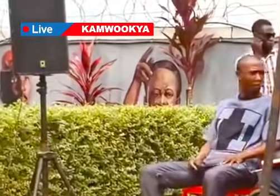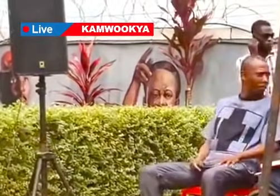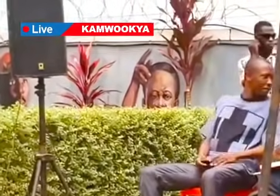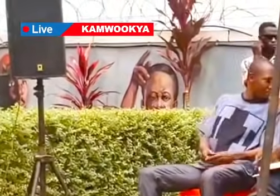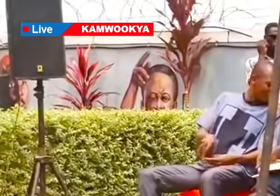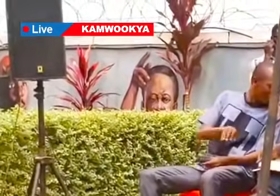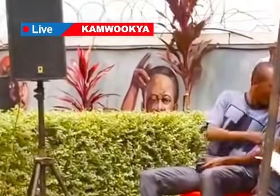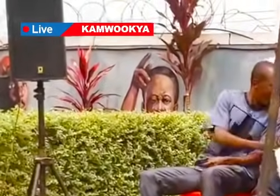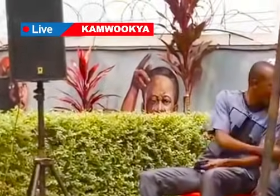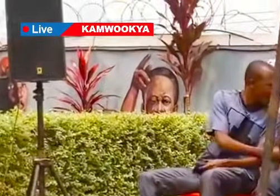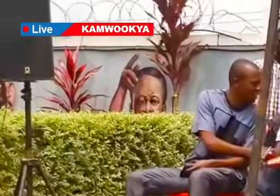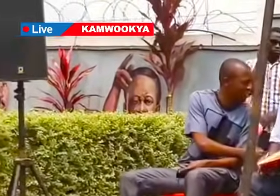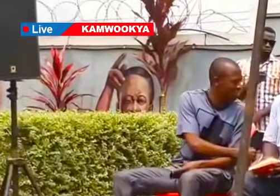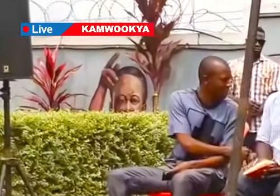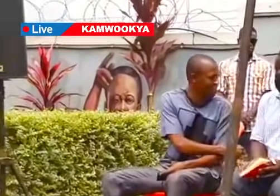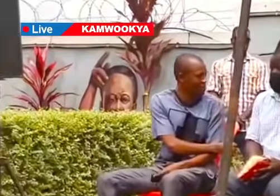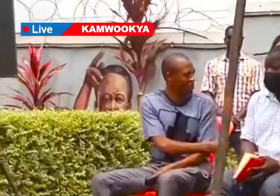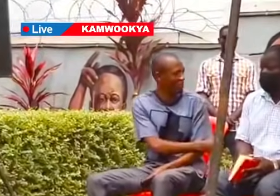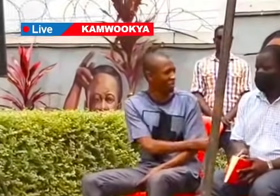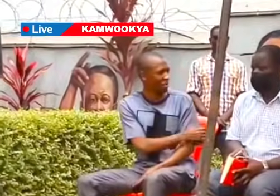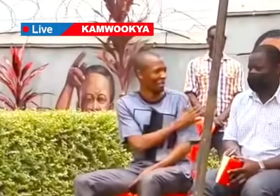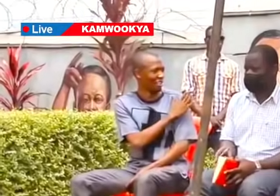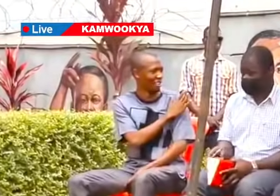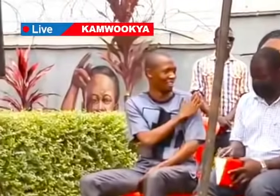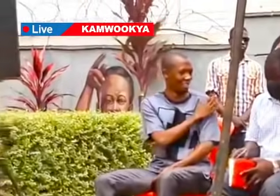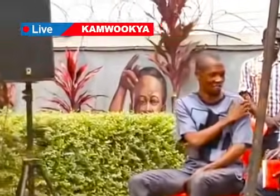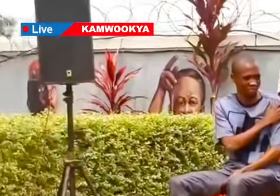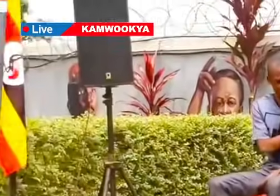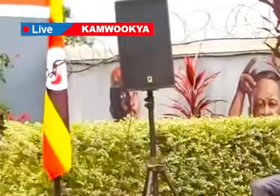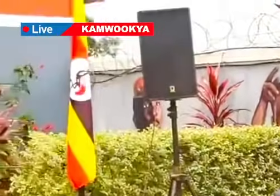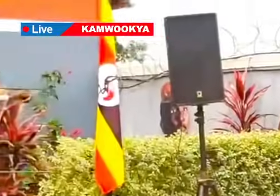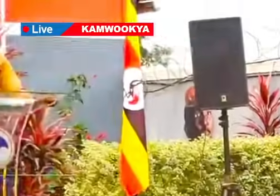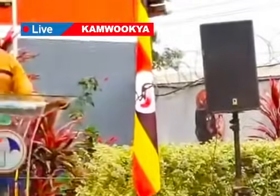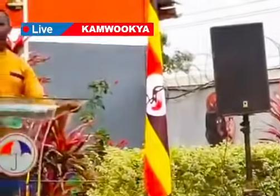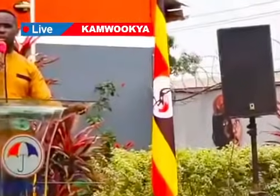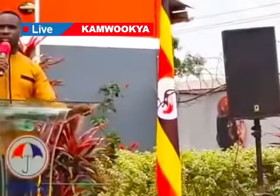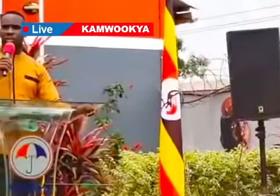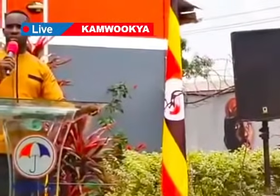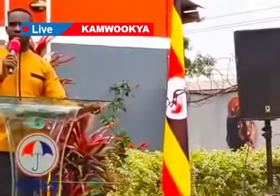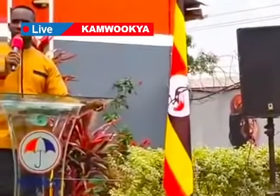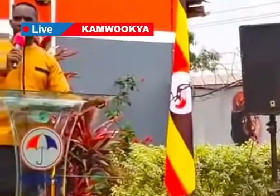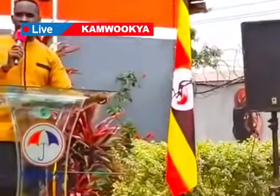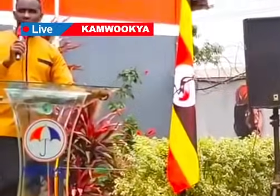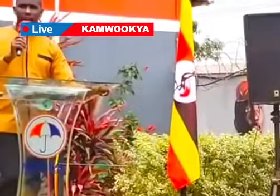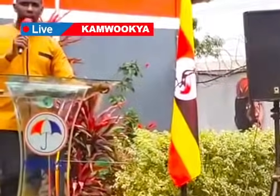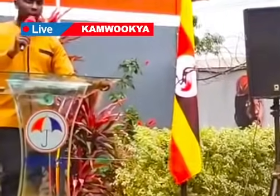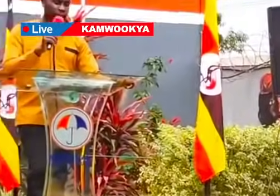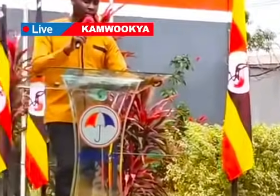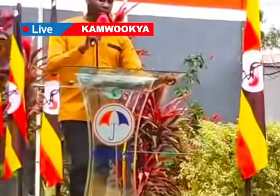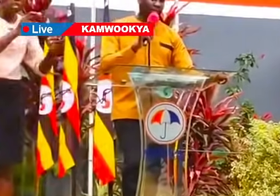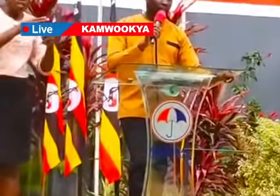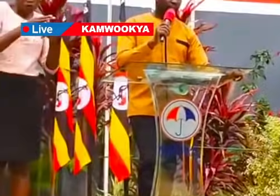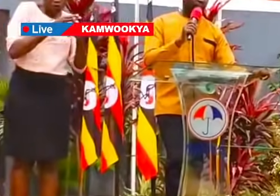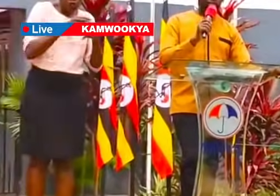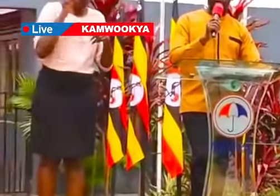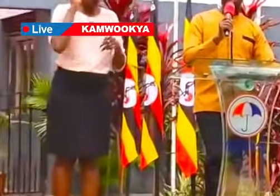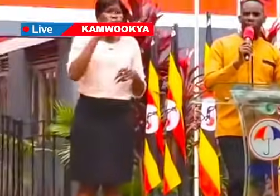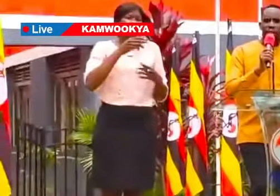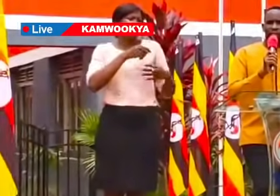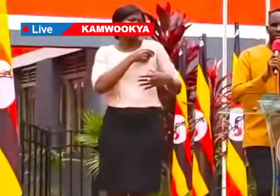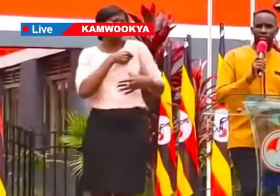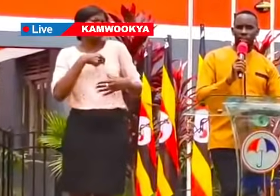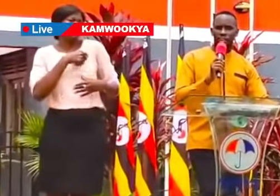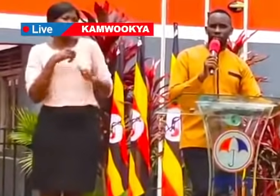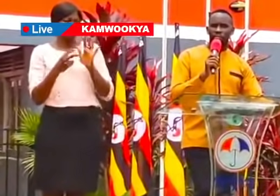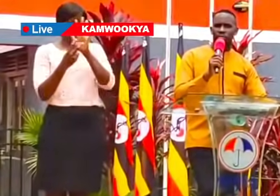is going to be. So the internal process is ongoing, and soon and very soon we shall be unveiling our candidate for